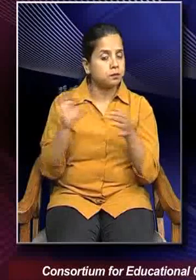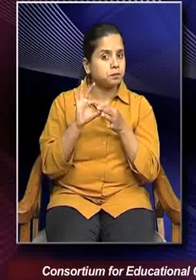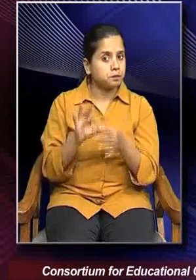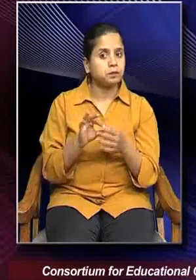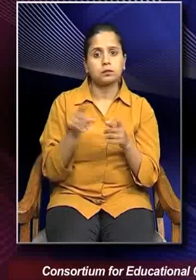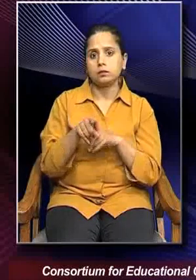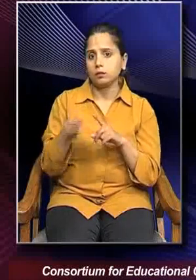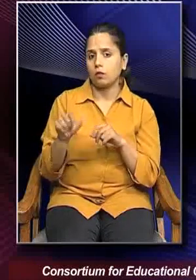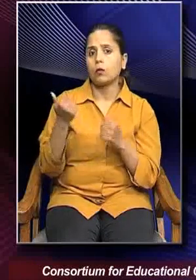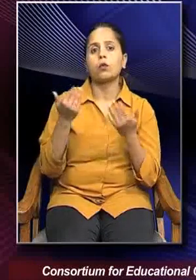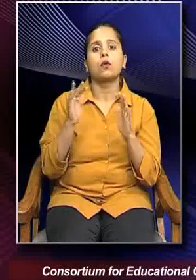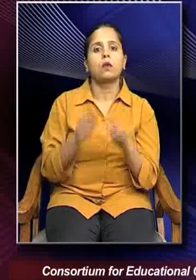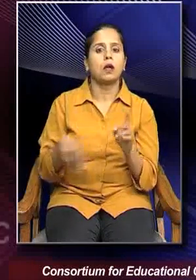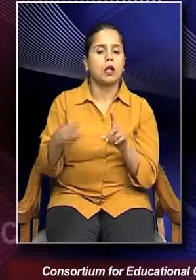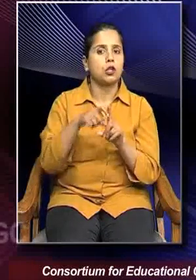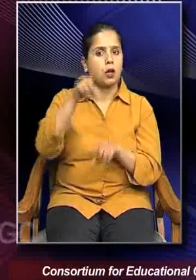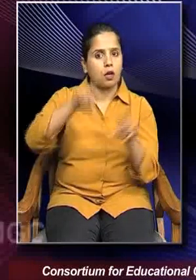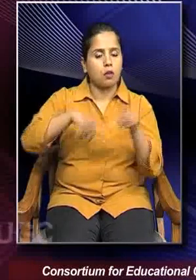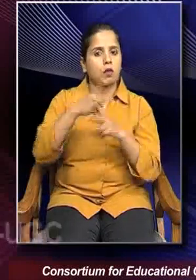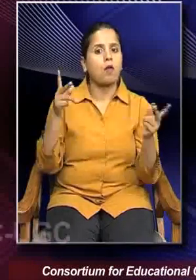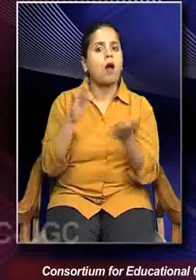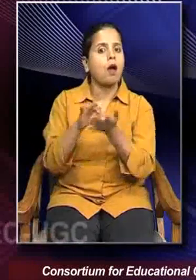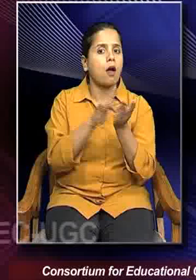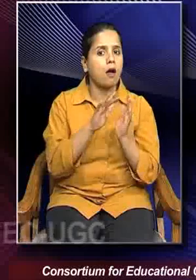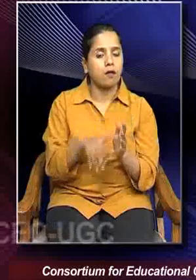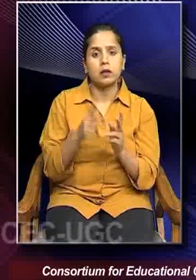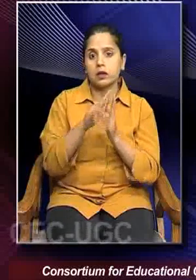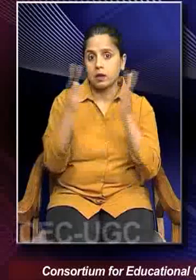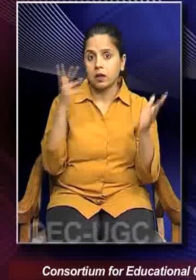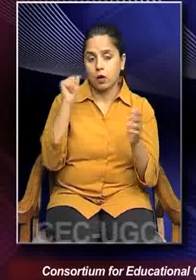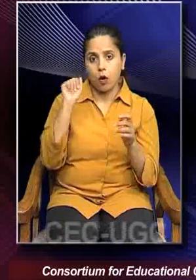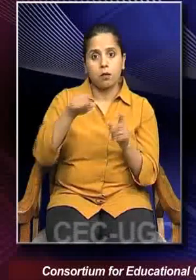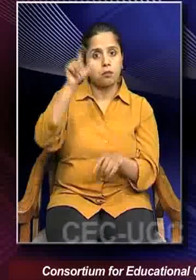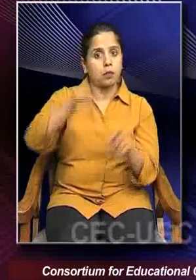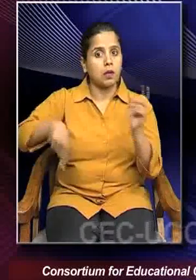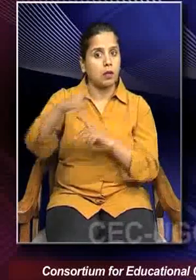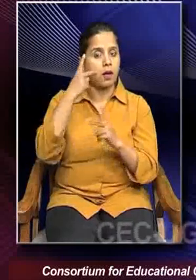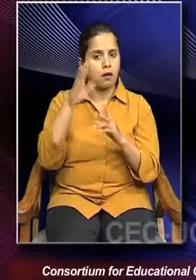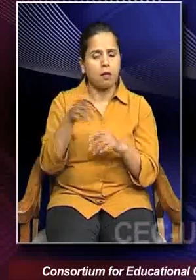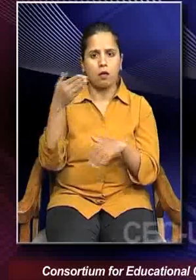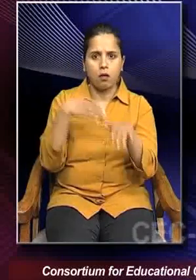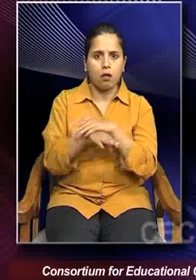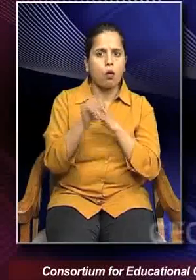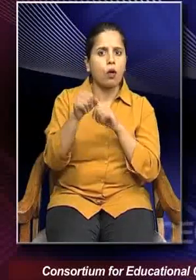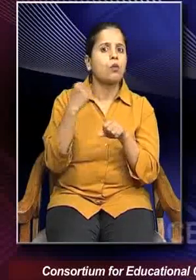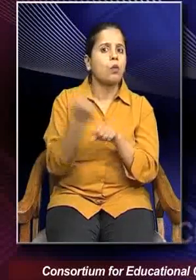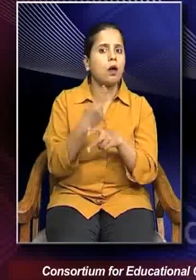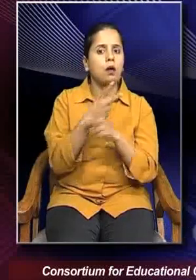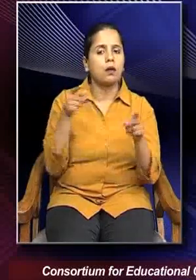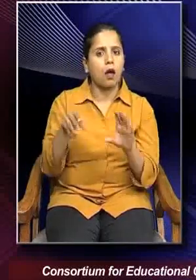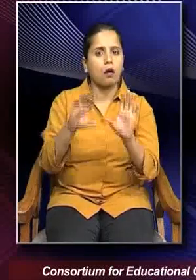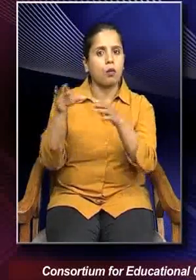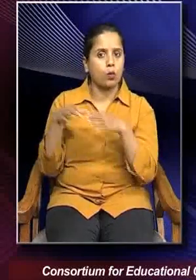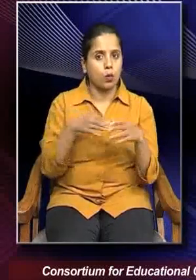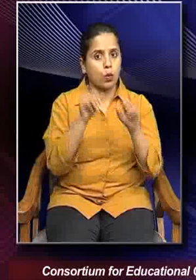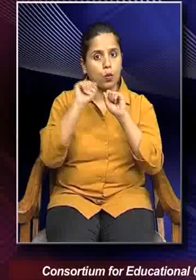to bear the fruit of the demographic dividend, wherein large chunk of its population, when it entered into the working age category through